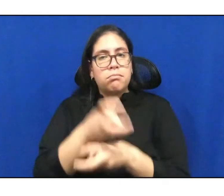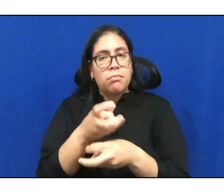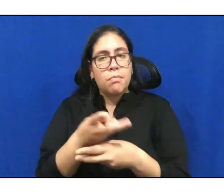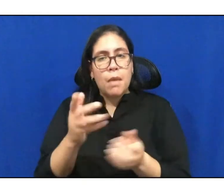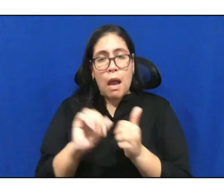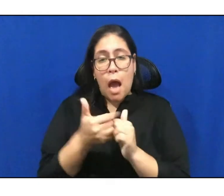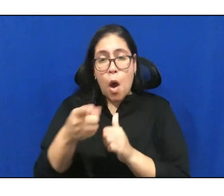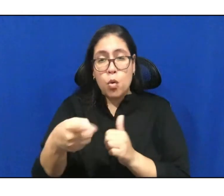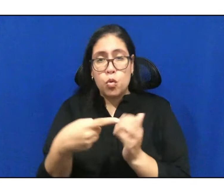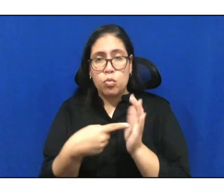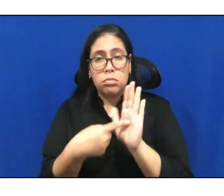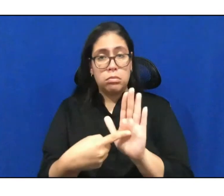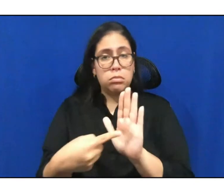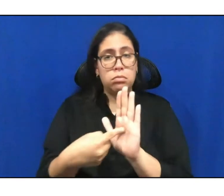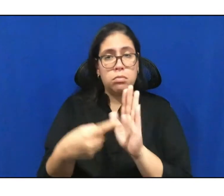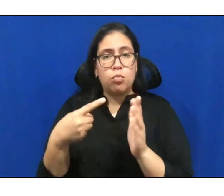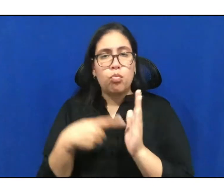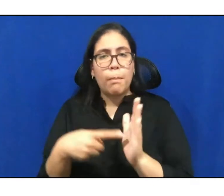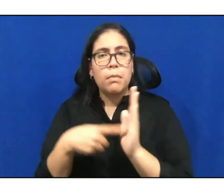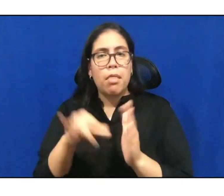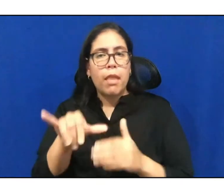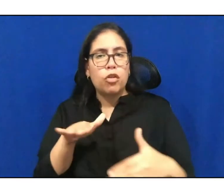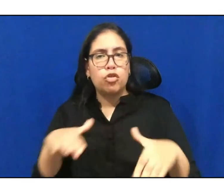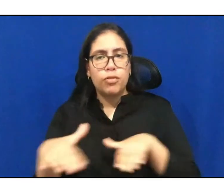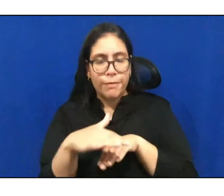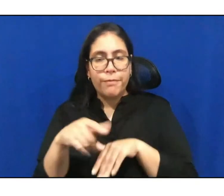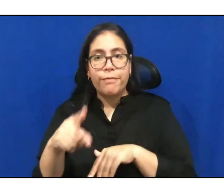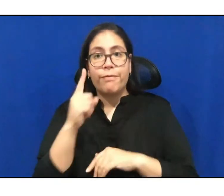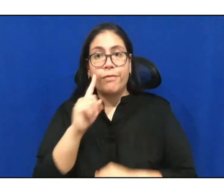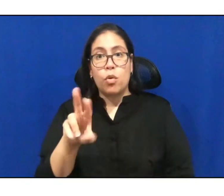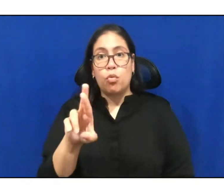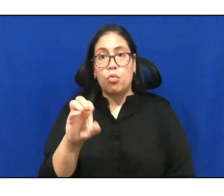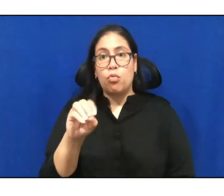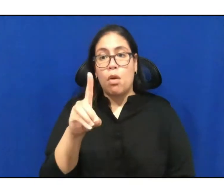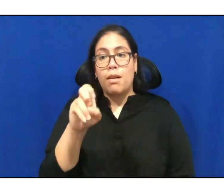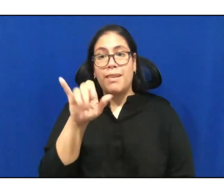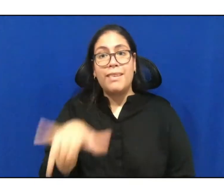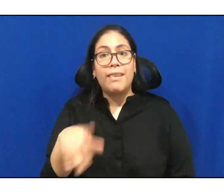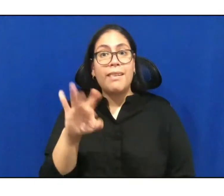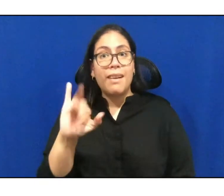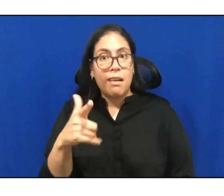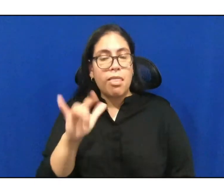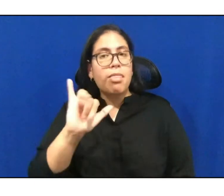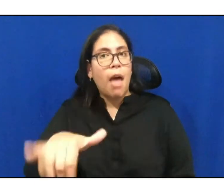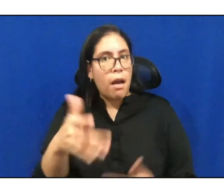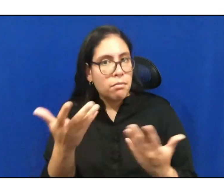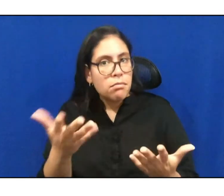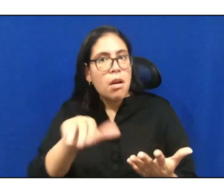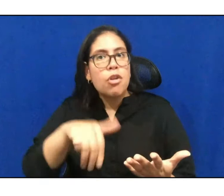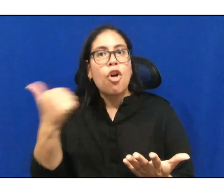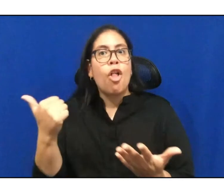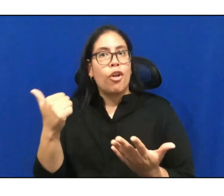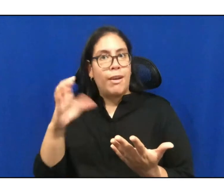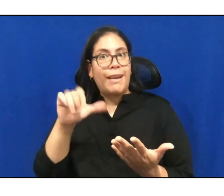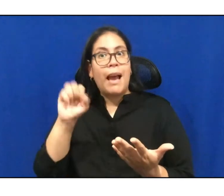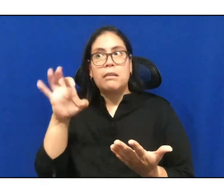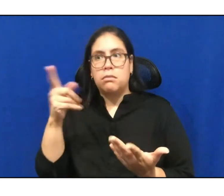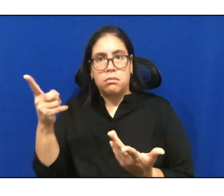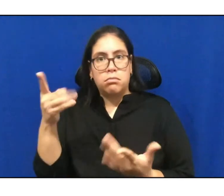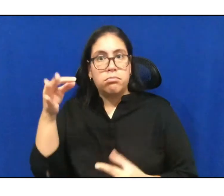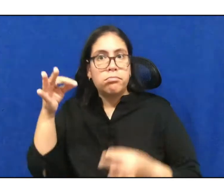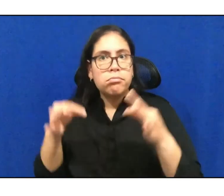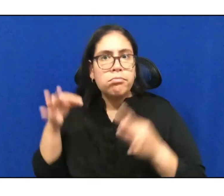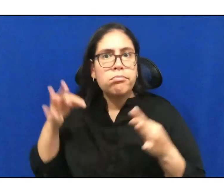And I think that shift happens very much with Rodney King. But as you know, that's another case where justice took a while to